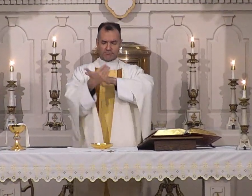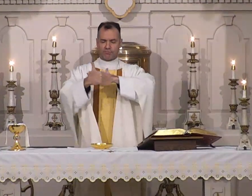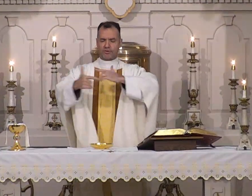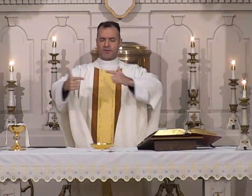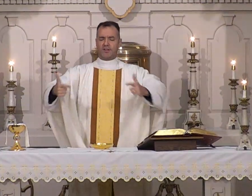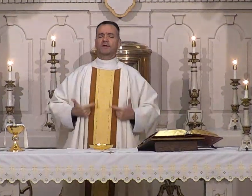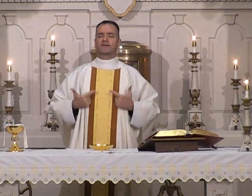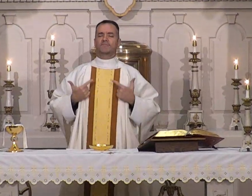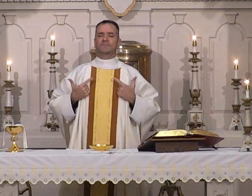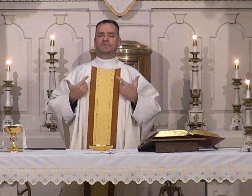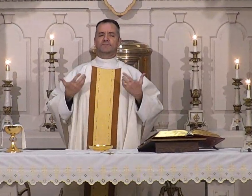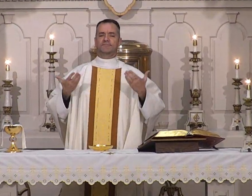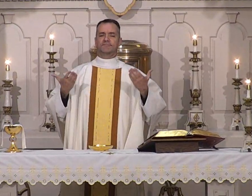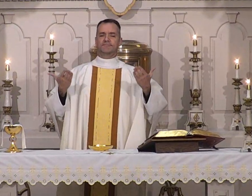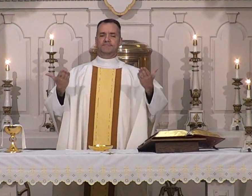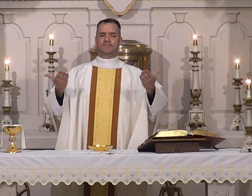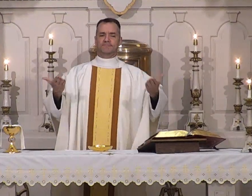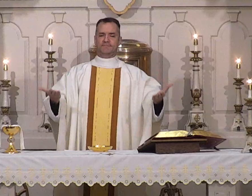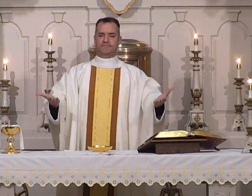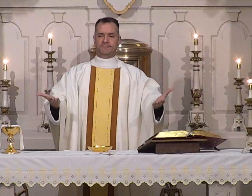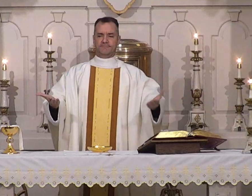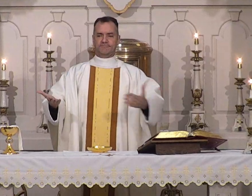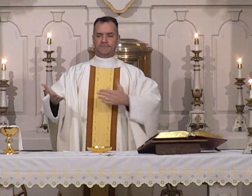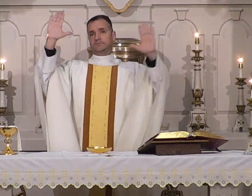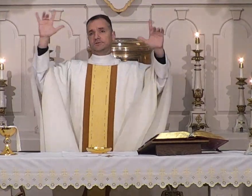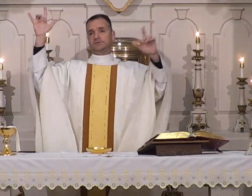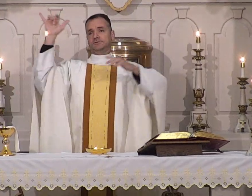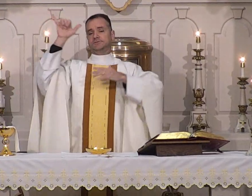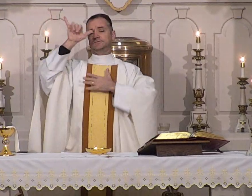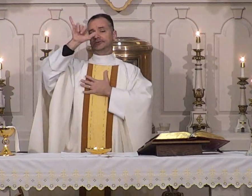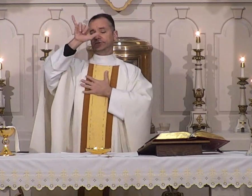will become for us the bread of life.